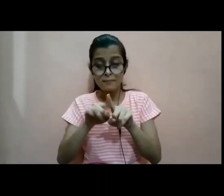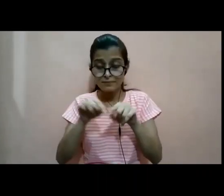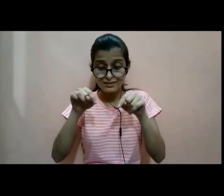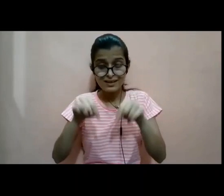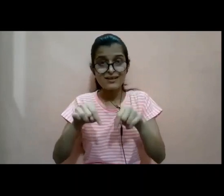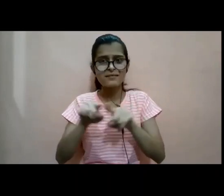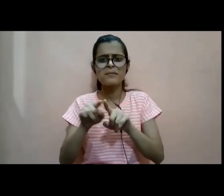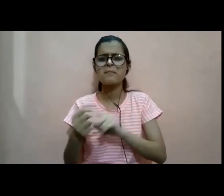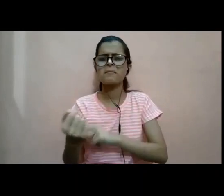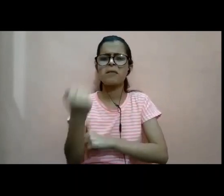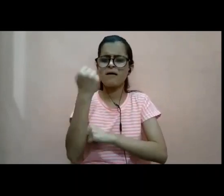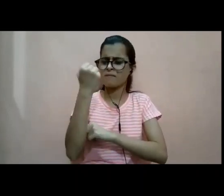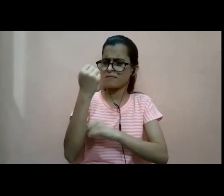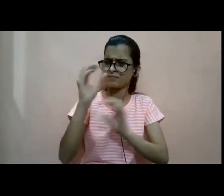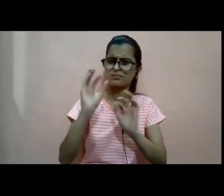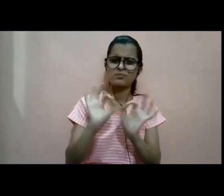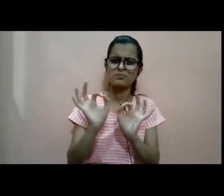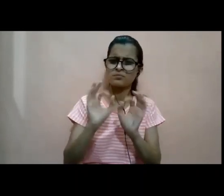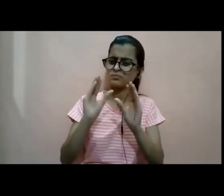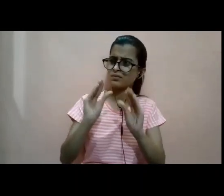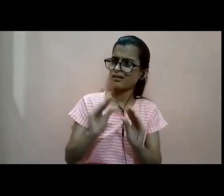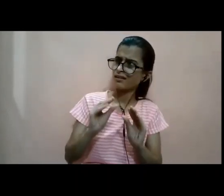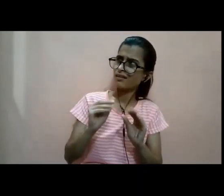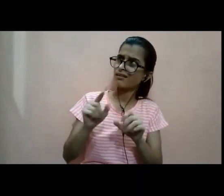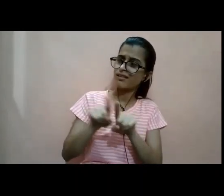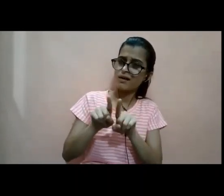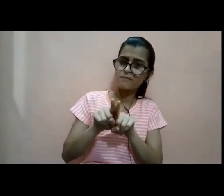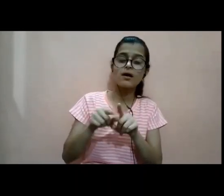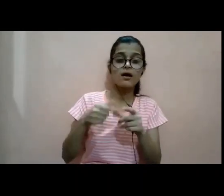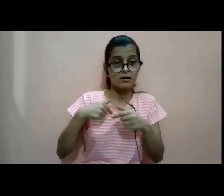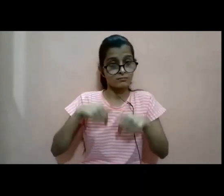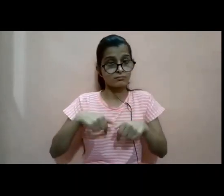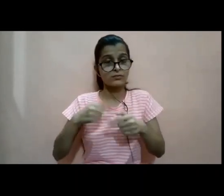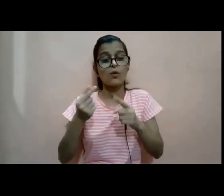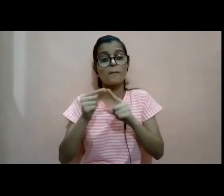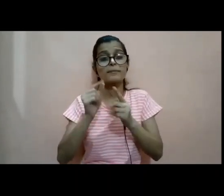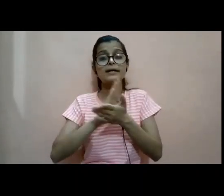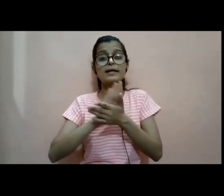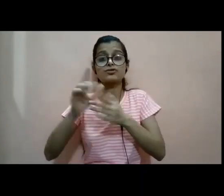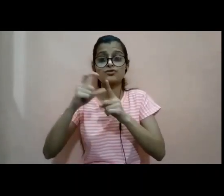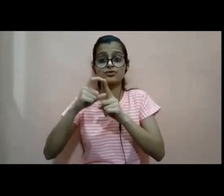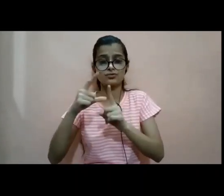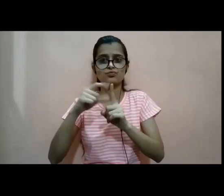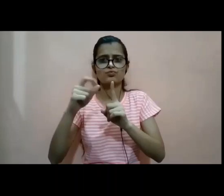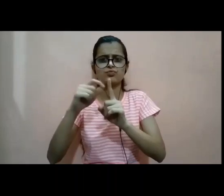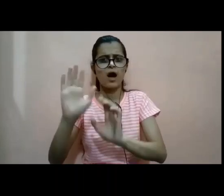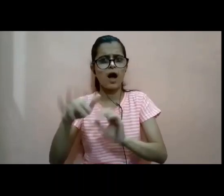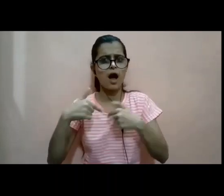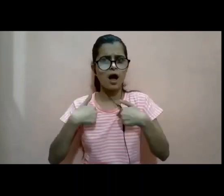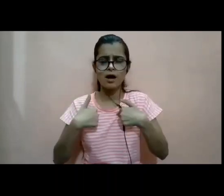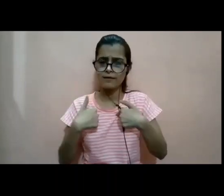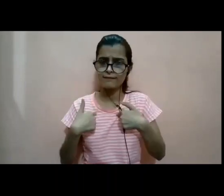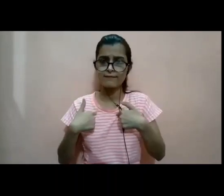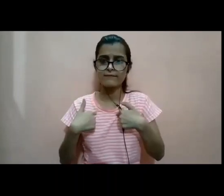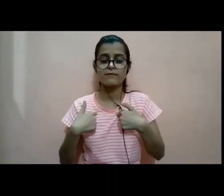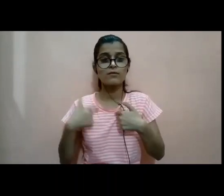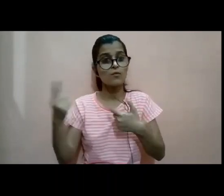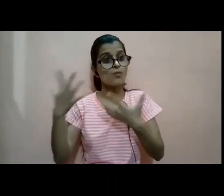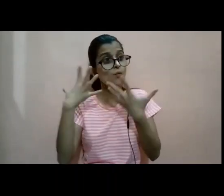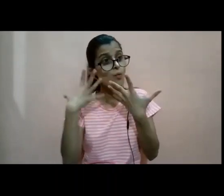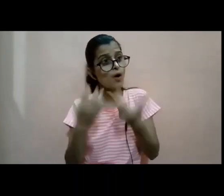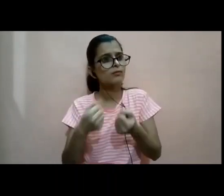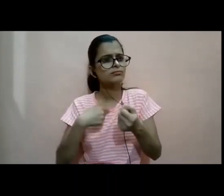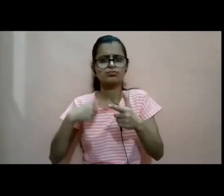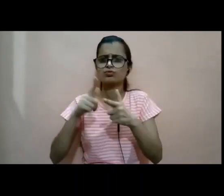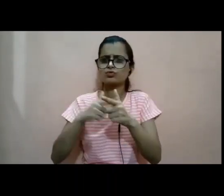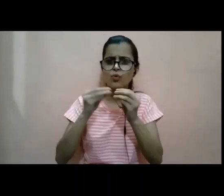also. Like if I am pursuing PhD, so they want me to get job